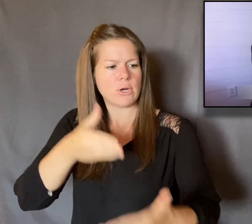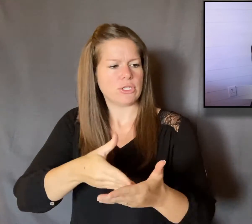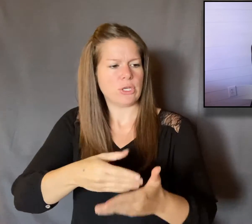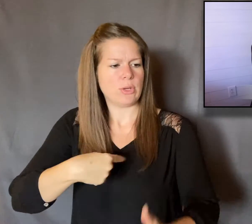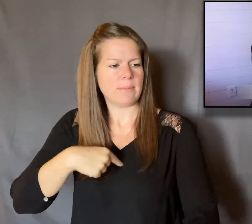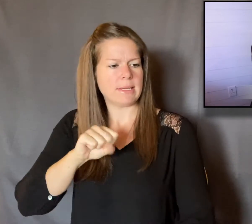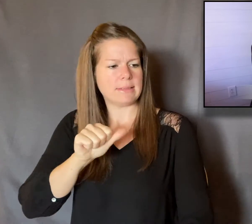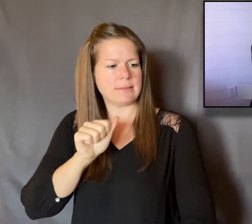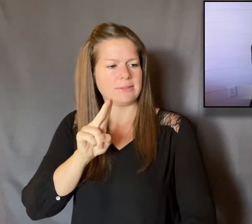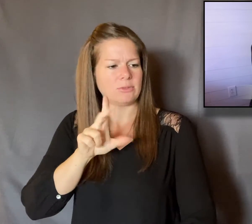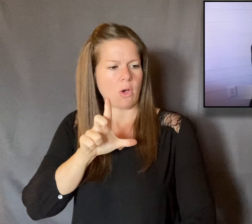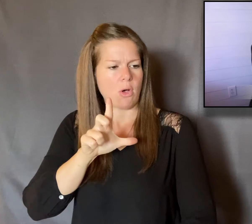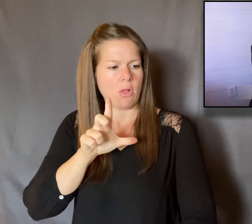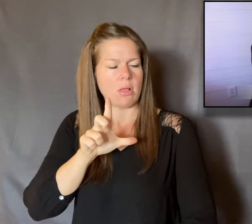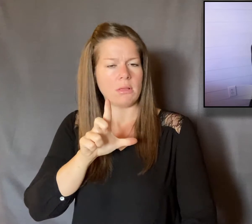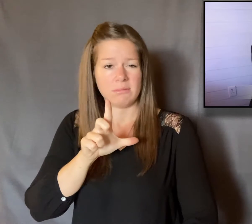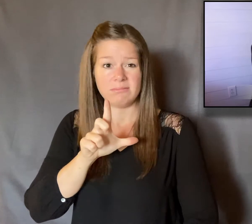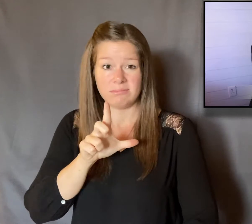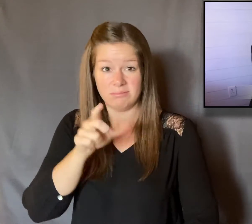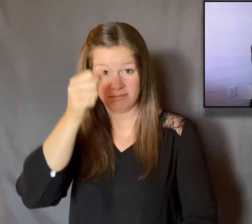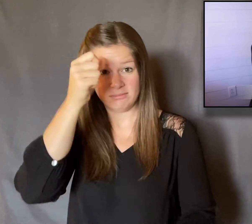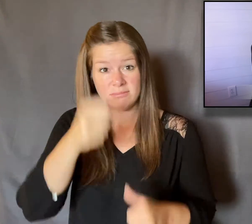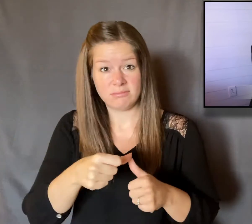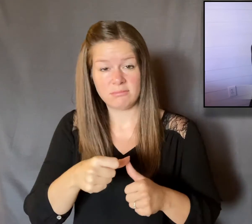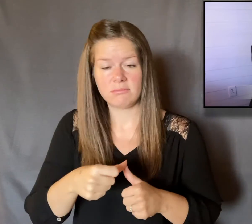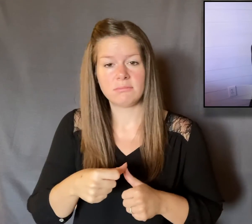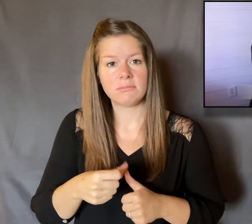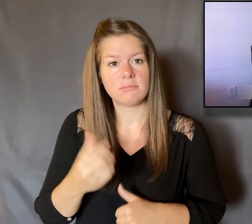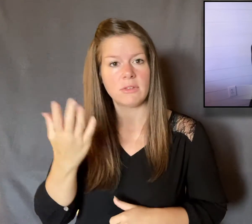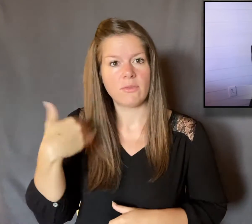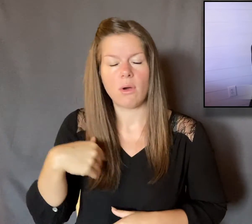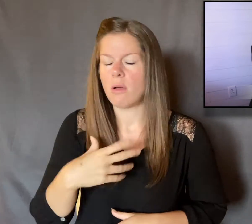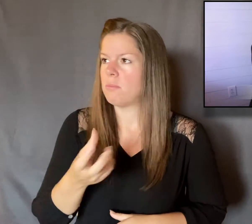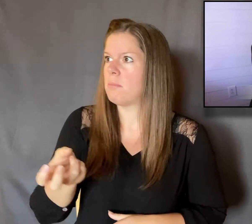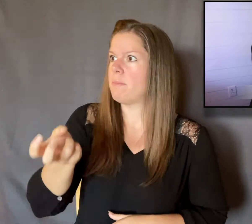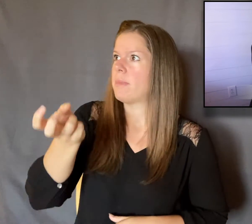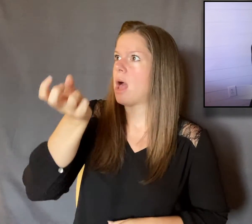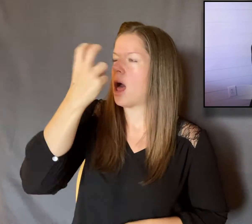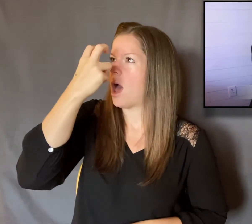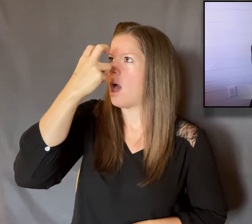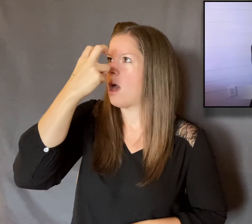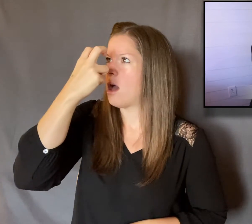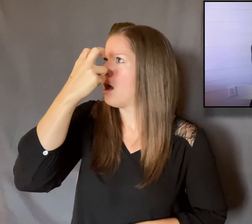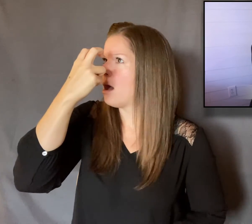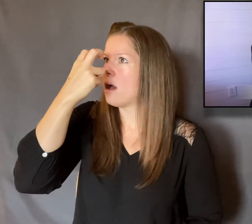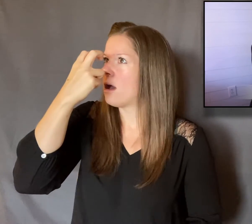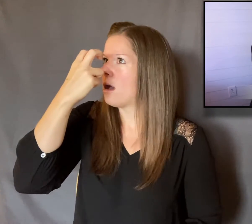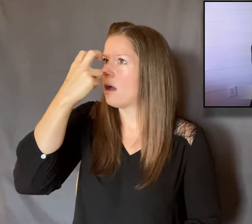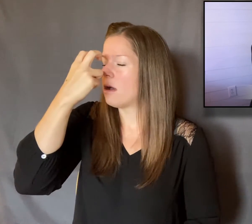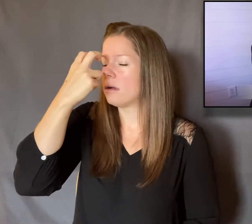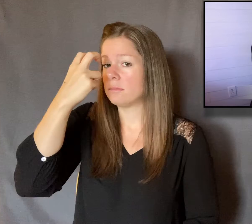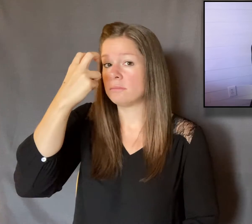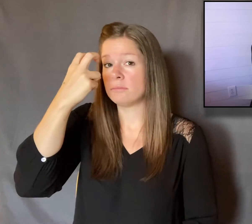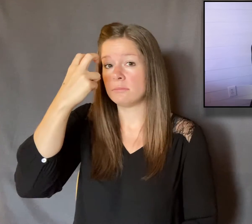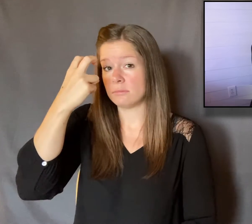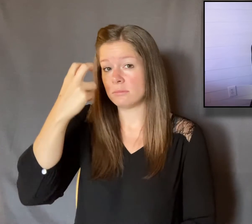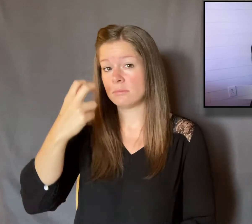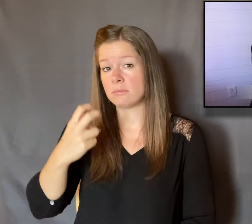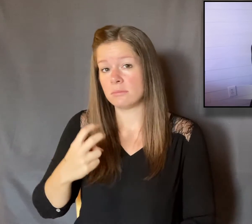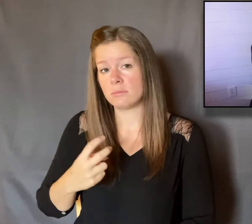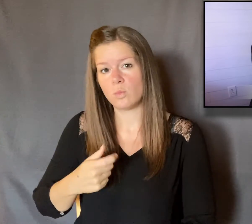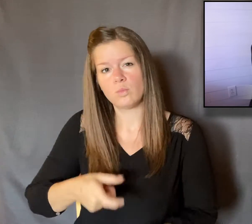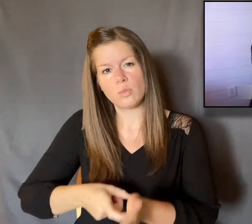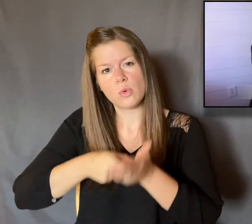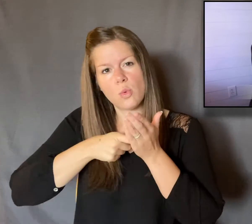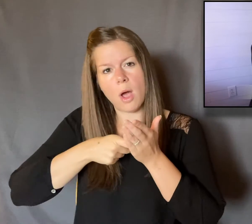Saul? I'm a Jew who went blind. I'm a Jew who had to be taken by the